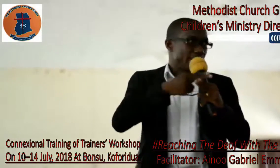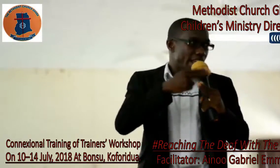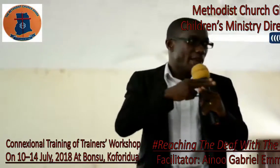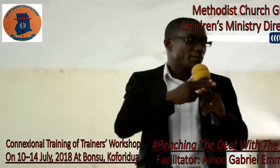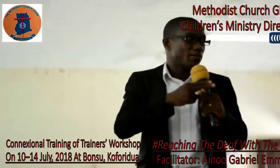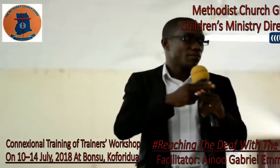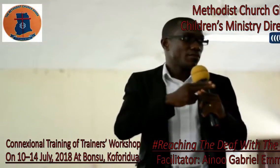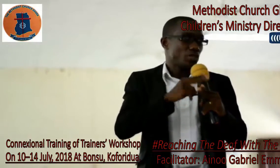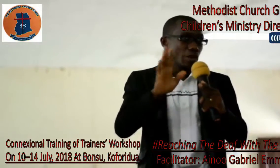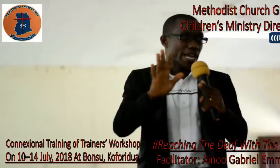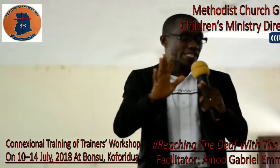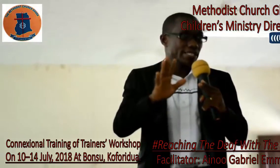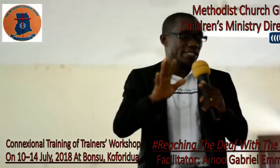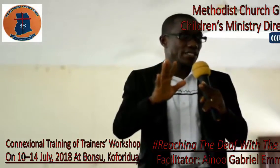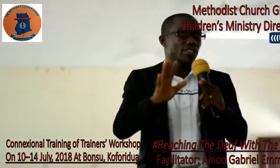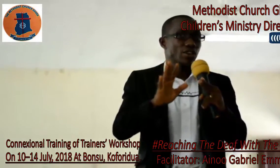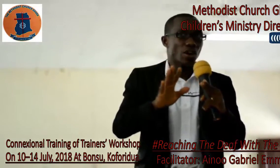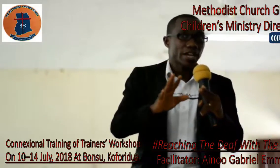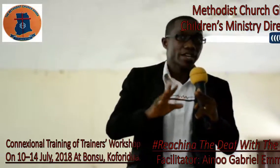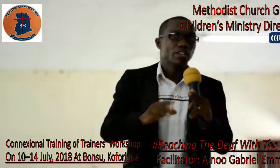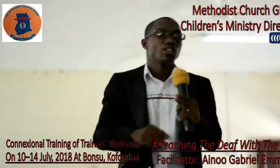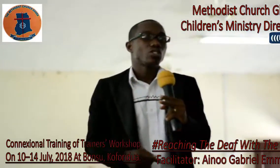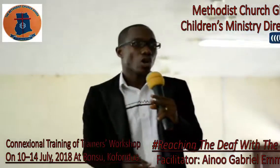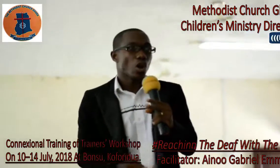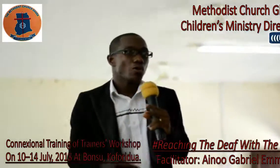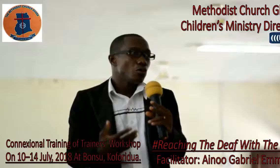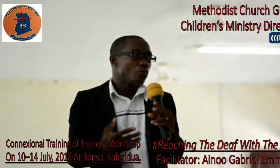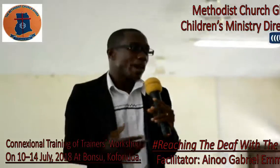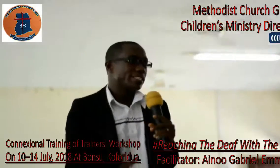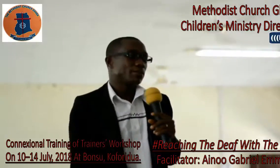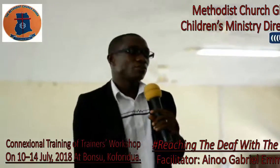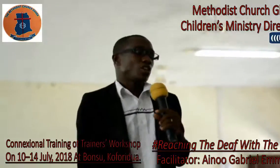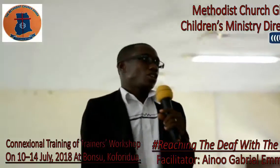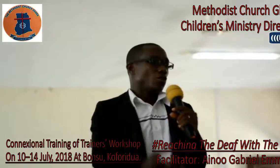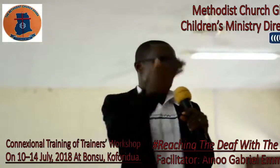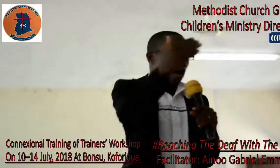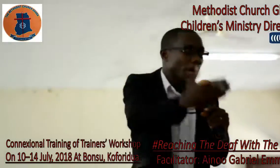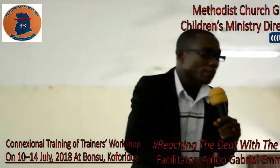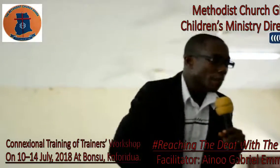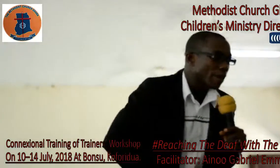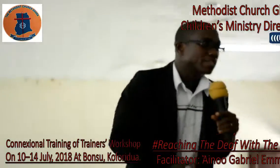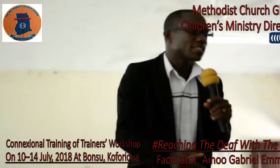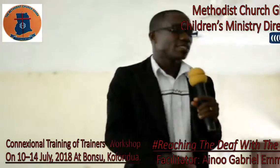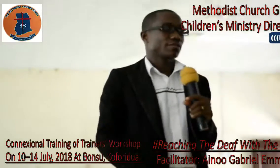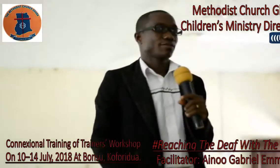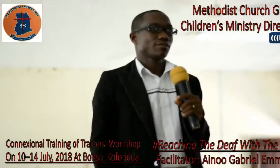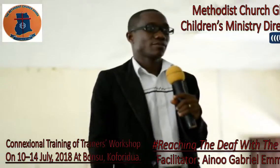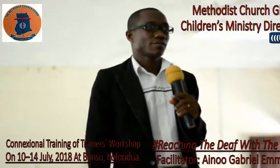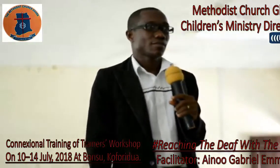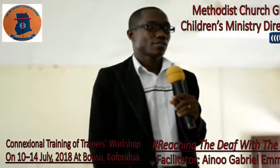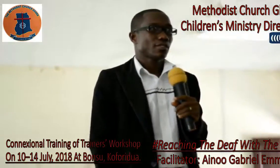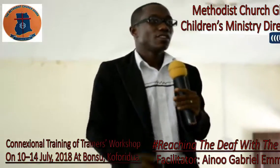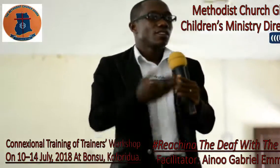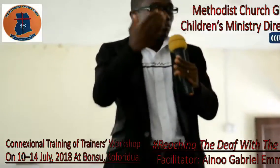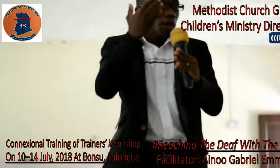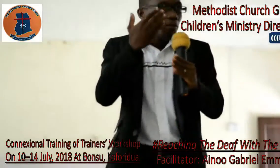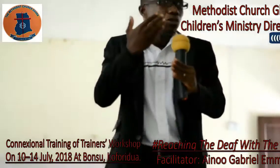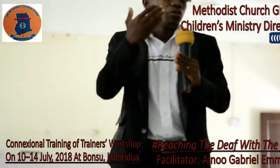name. Do you get it? Okay. So you've met him, you welcome the person. Maybe you